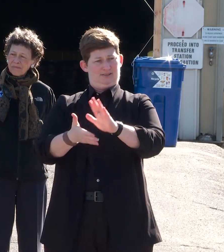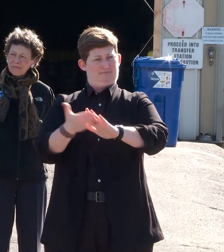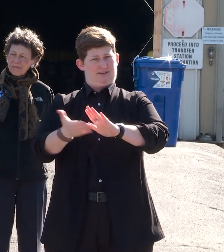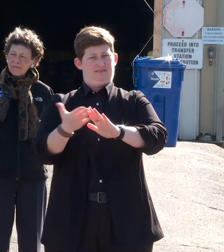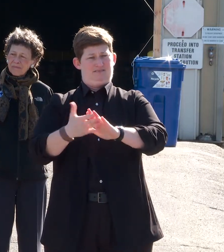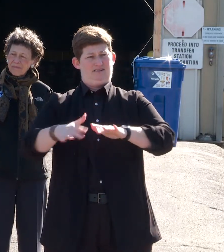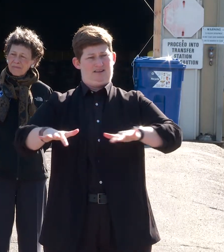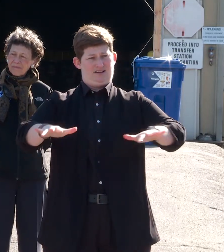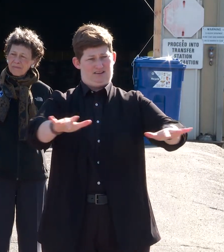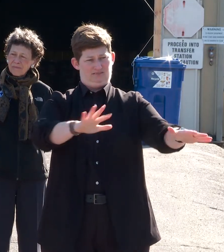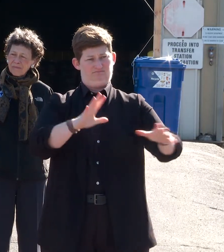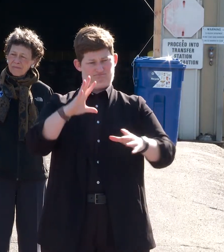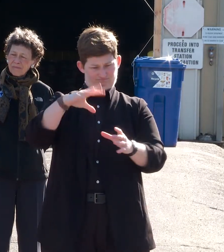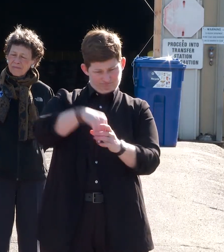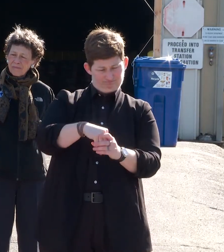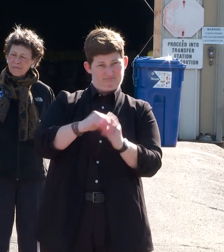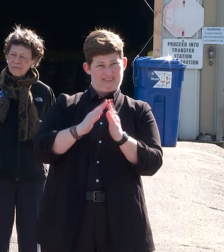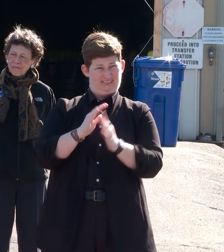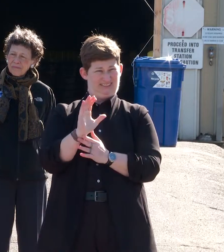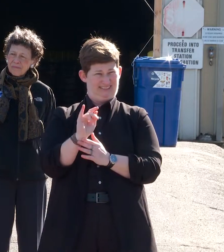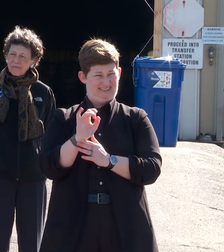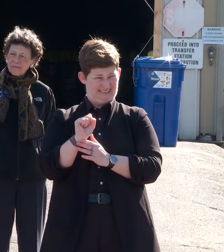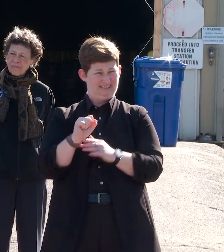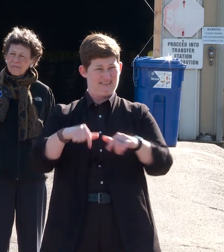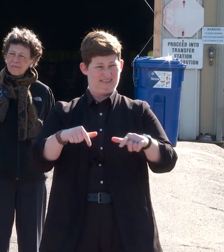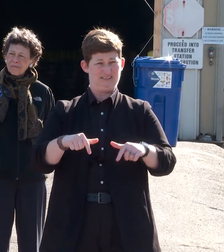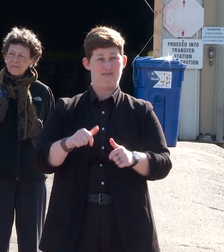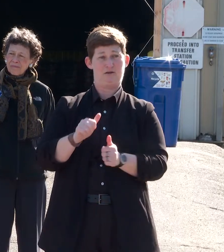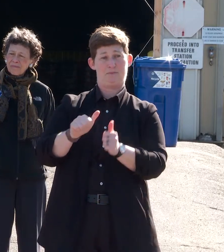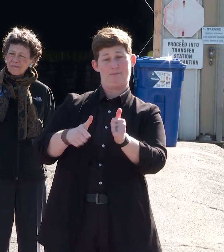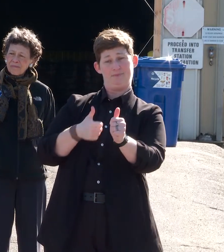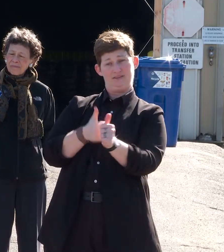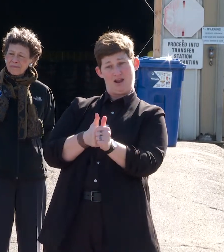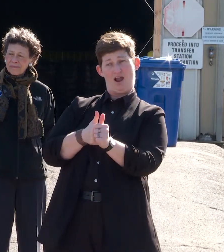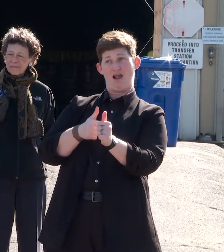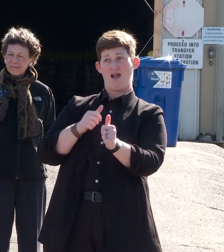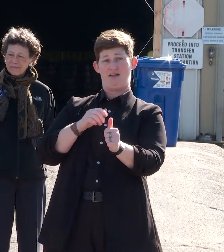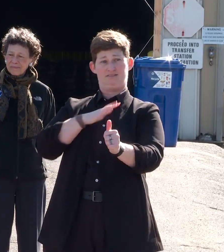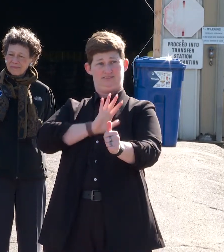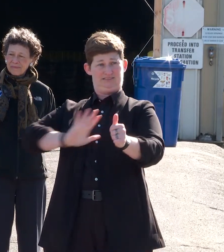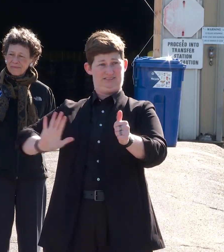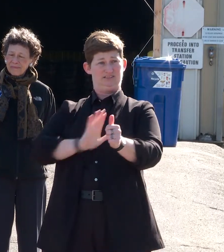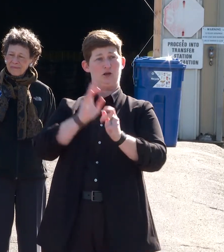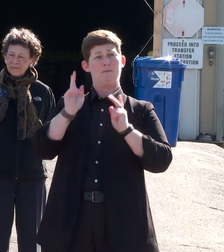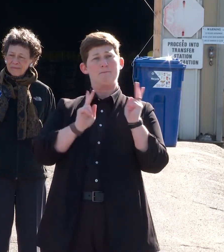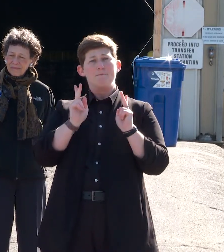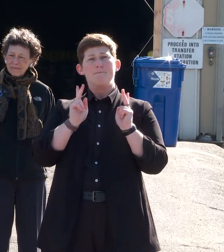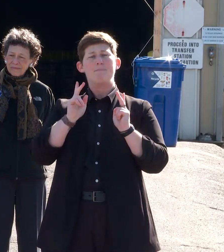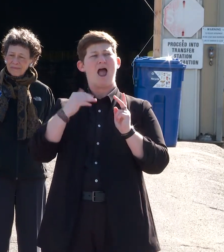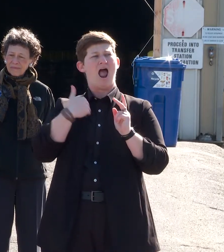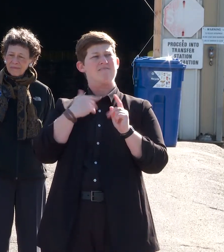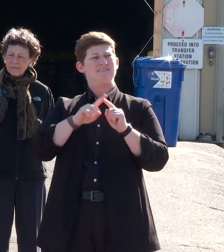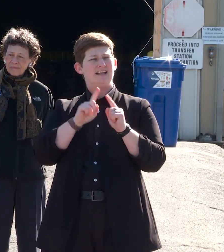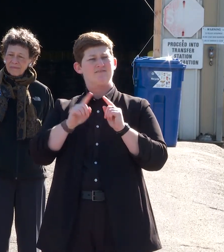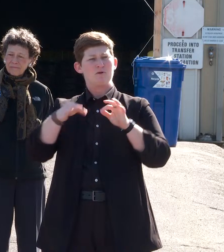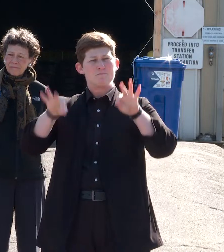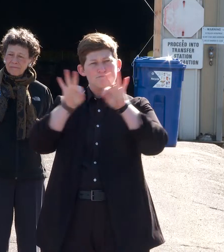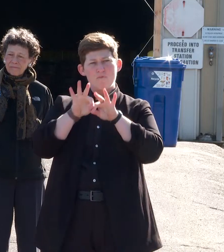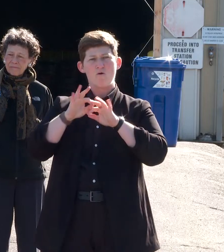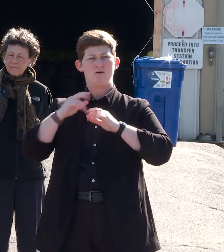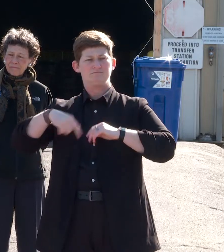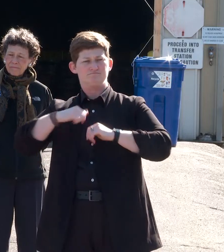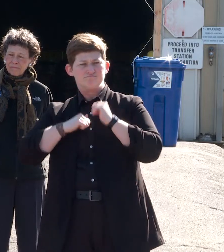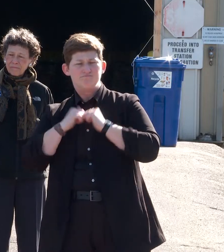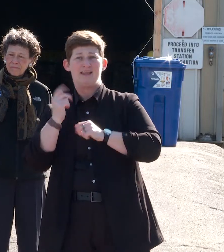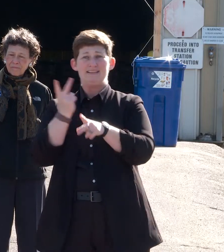center. But operating behind the scenes and under the ground are these critical infrastructure components that keep our city clean